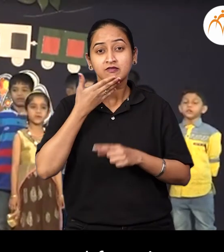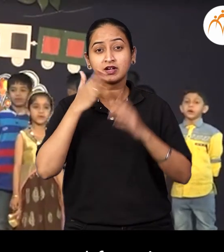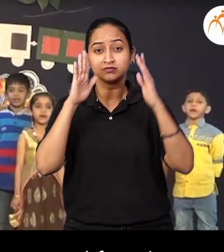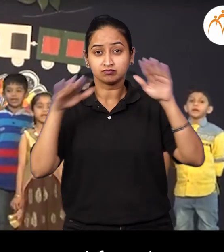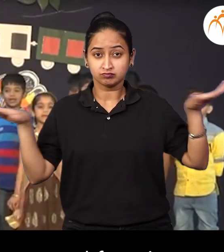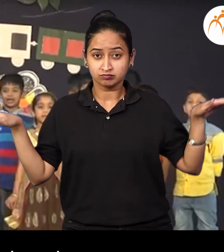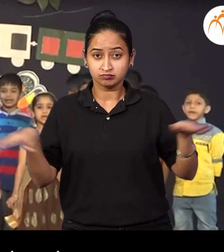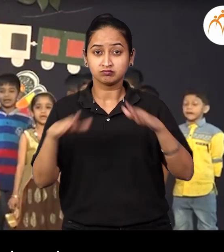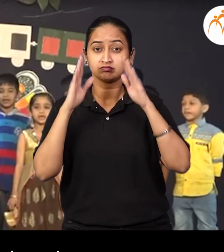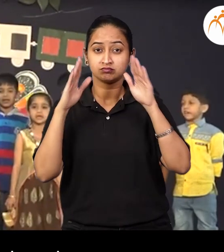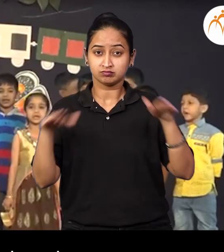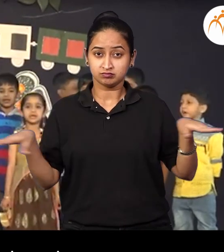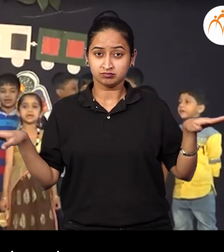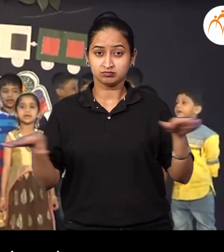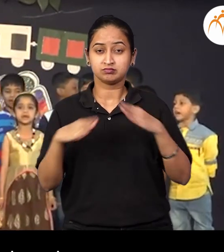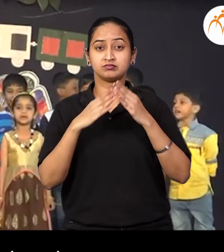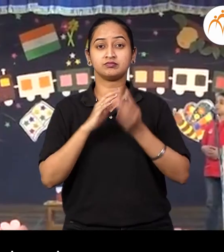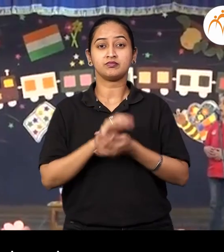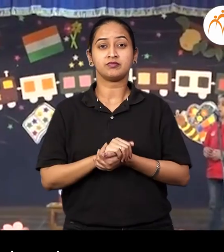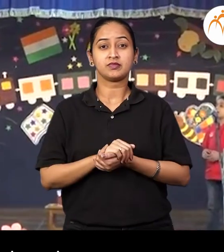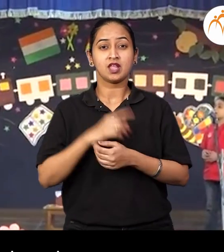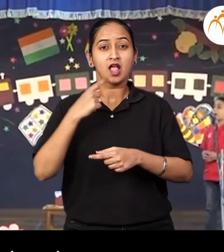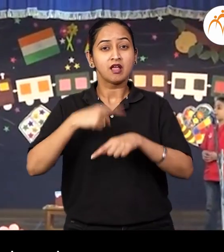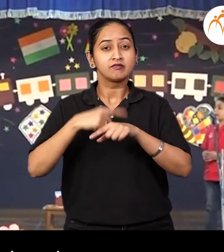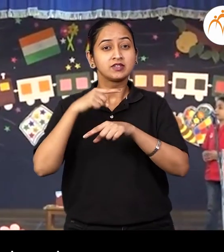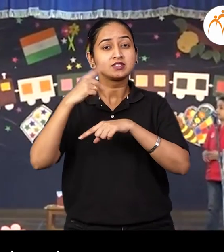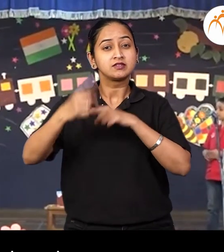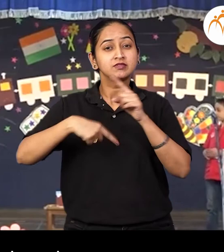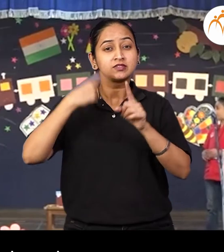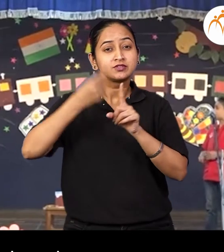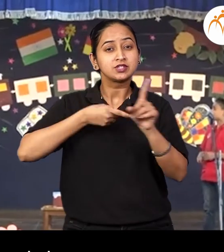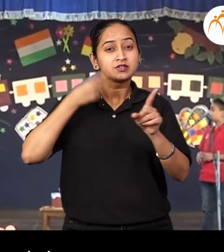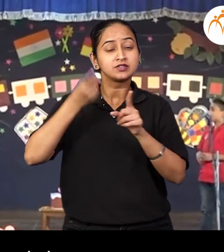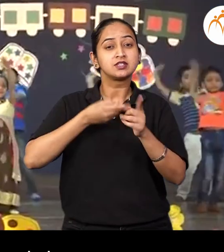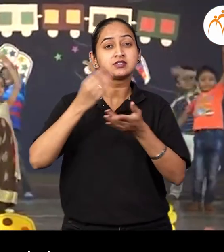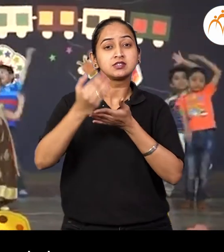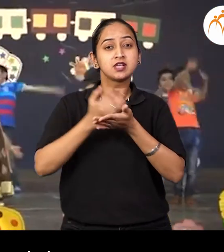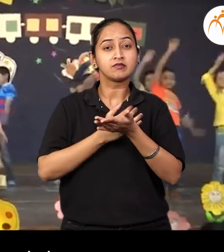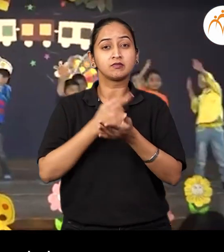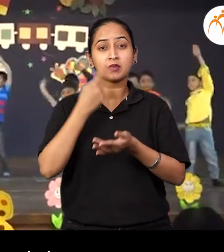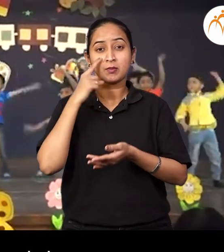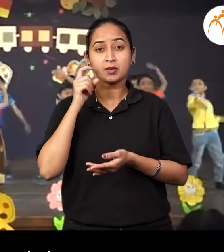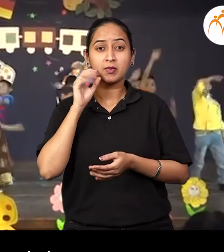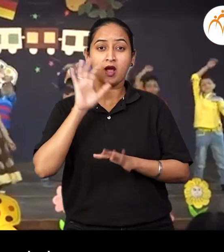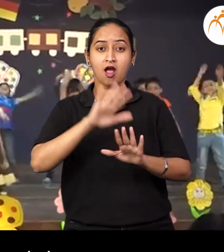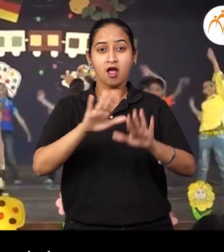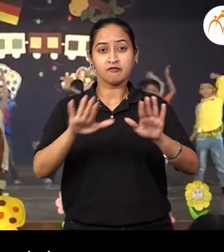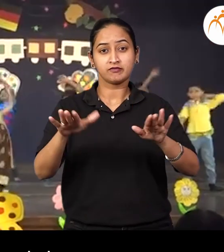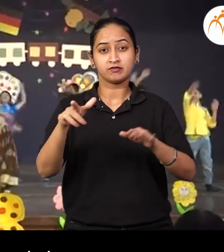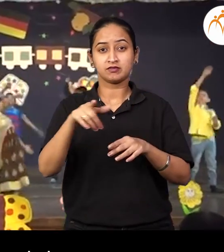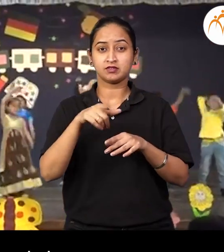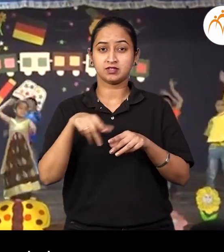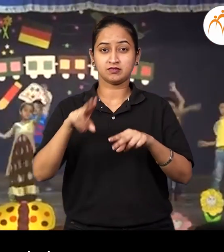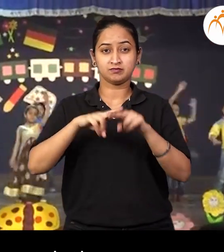function, children present cultural programs like drama and